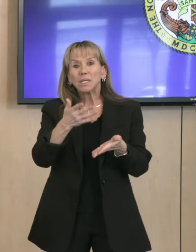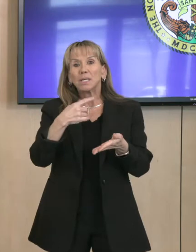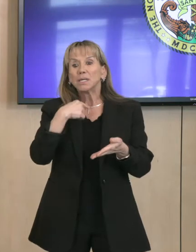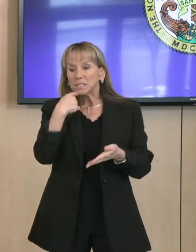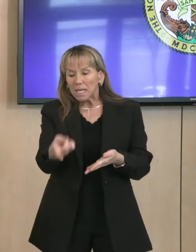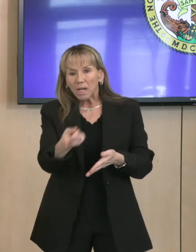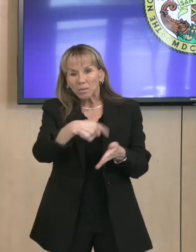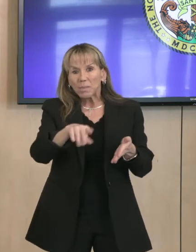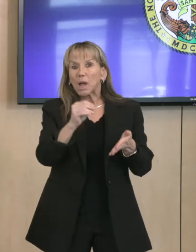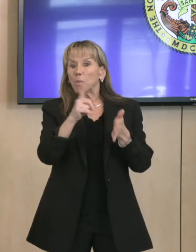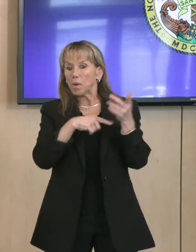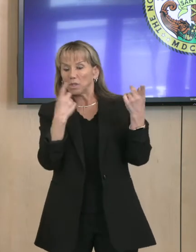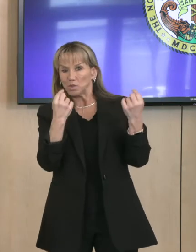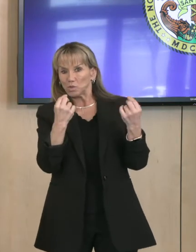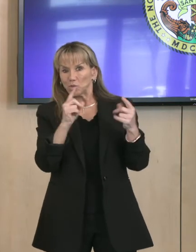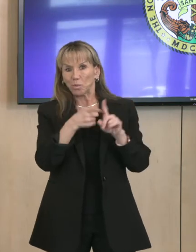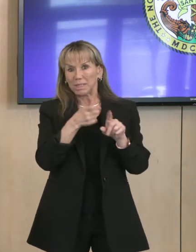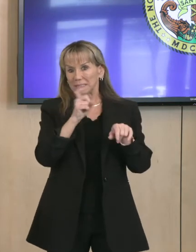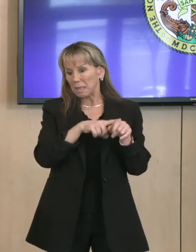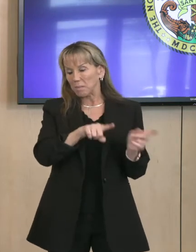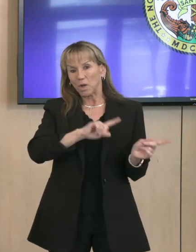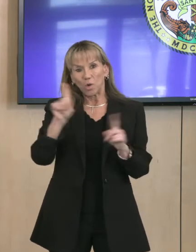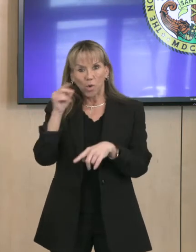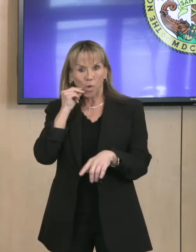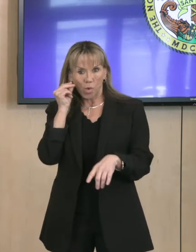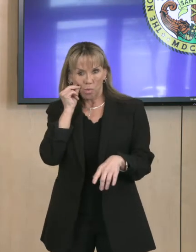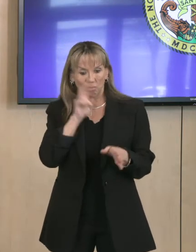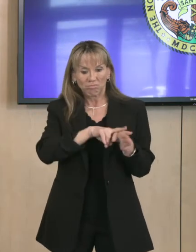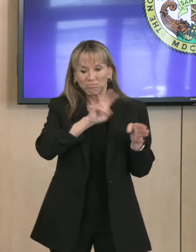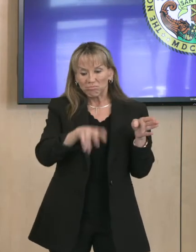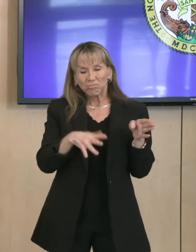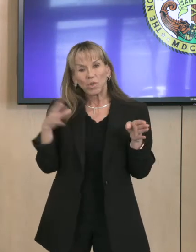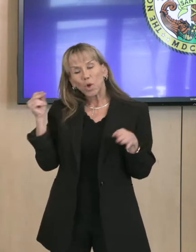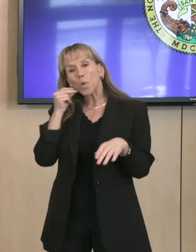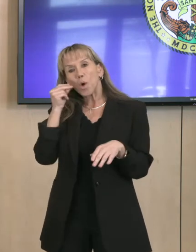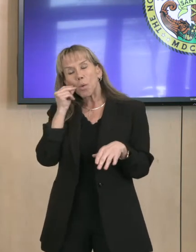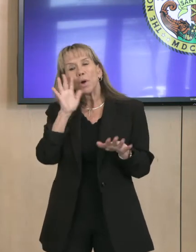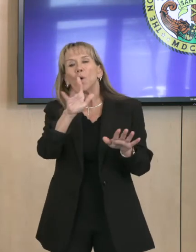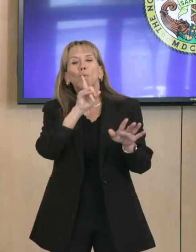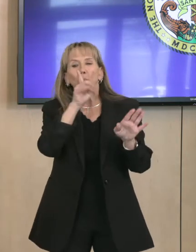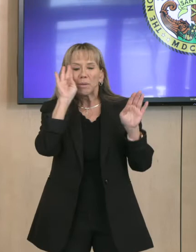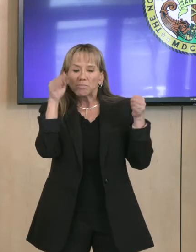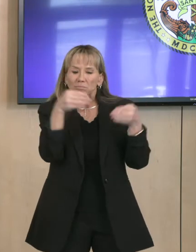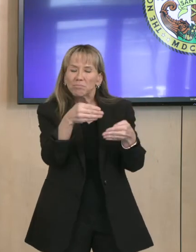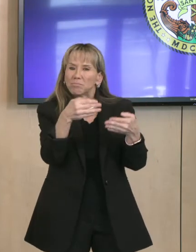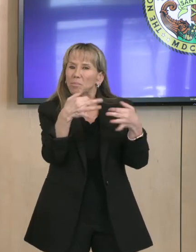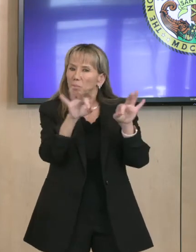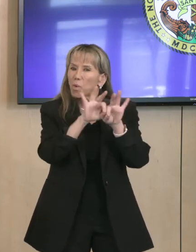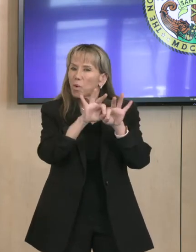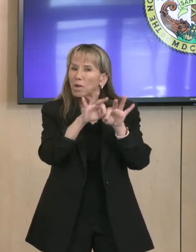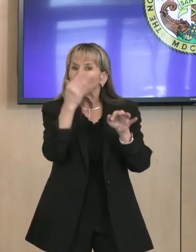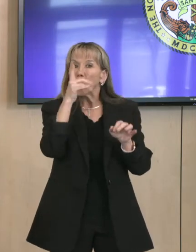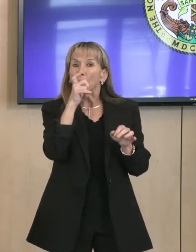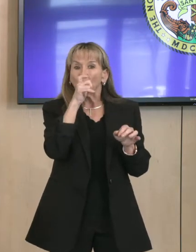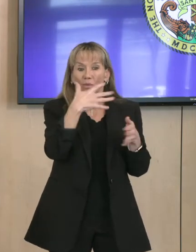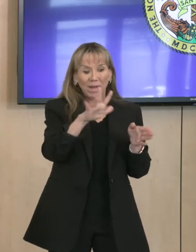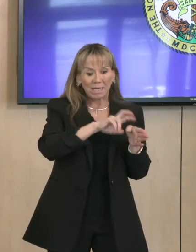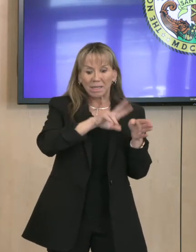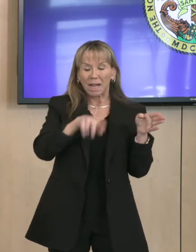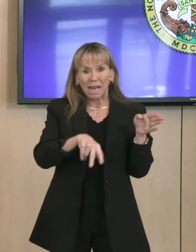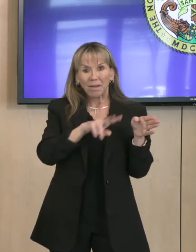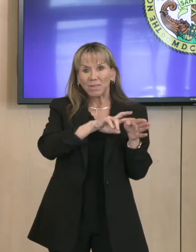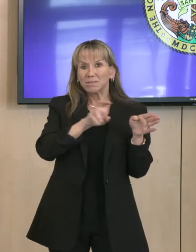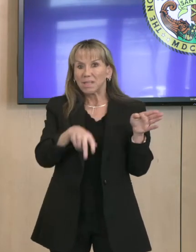act upon when they go home. And so it's important to focus that these individuals who left the ship were